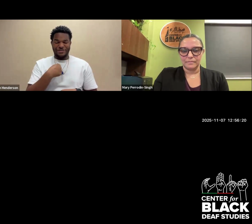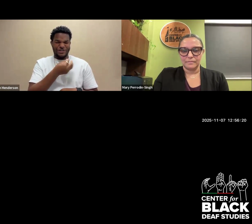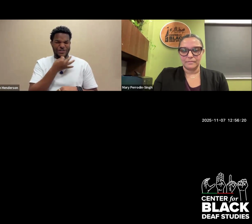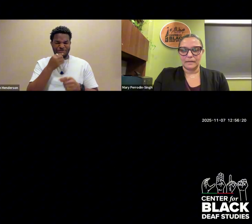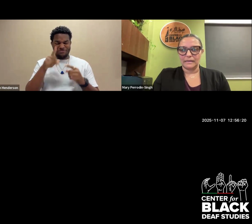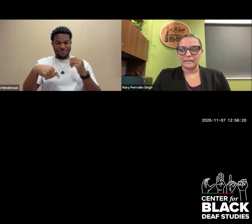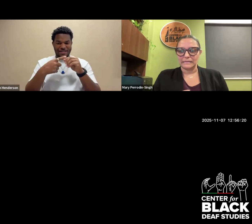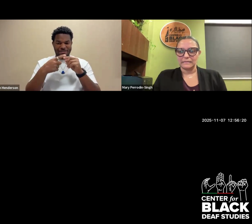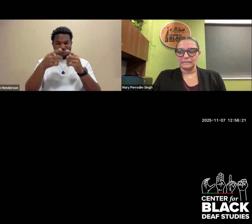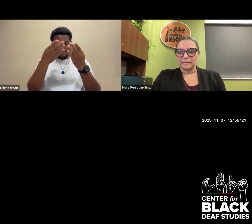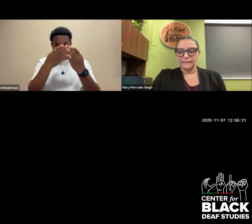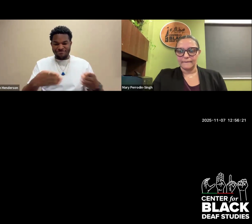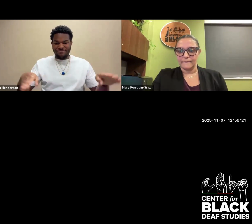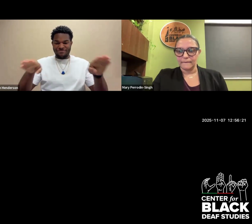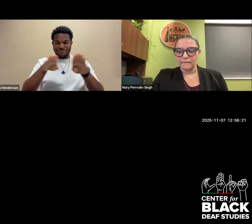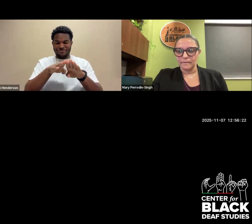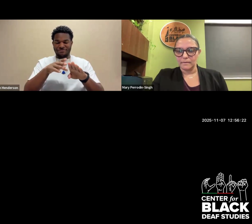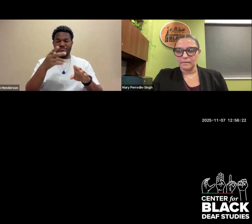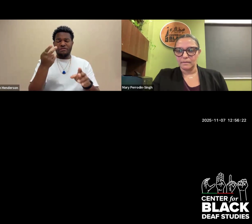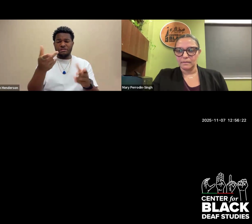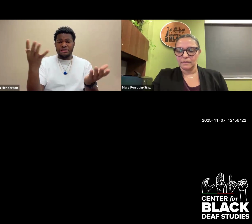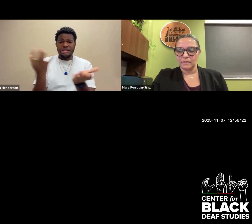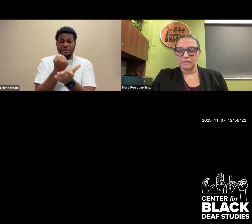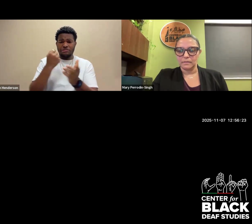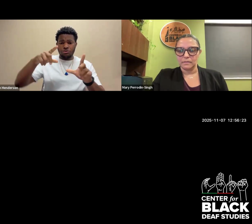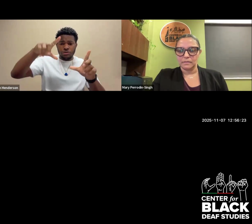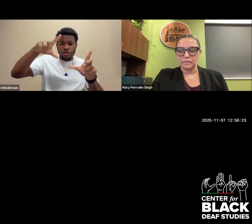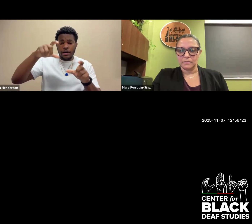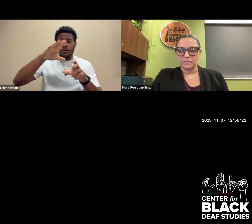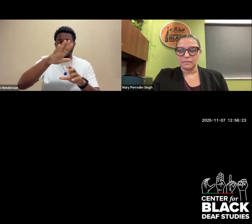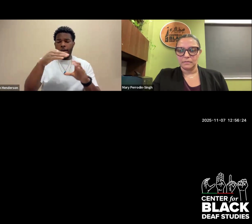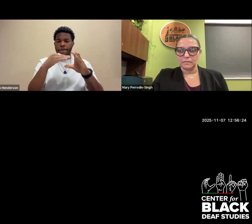in the chat for you to reach out. Thank you so much for joining us today.